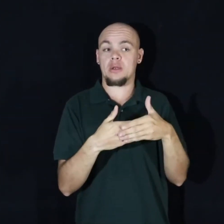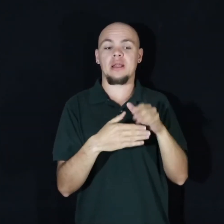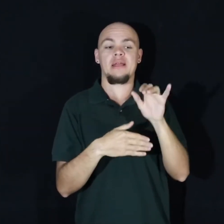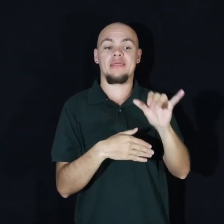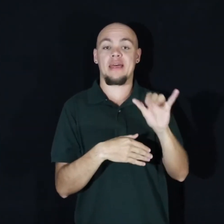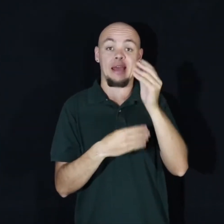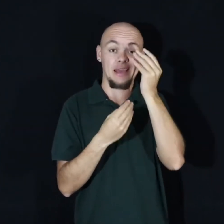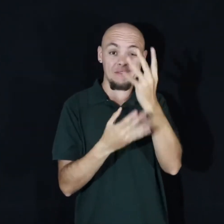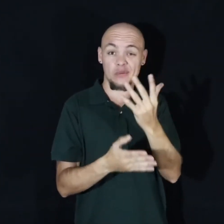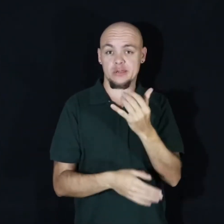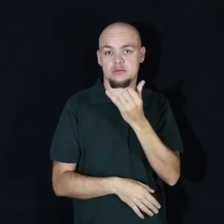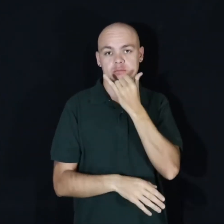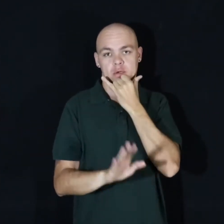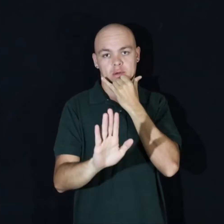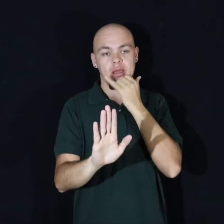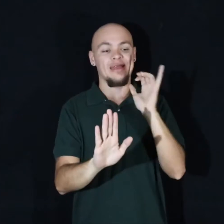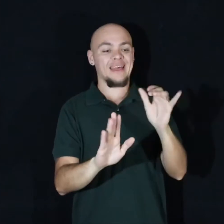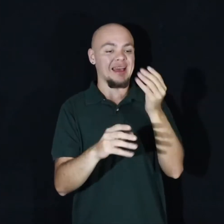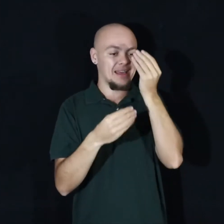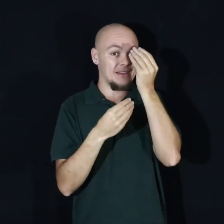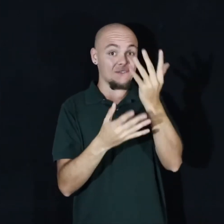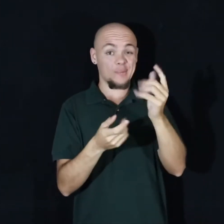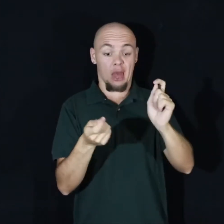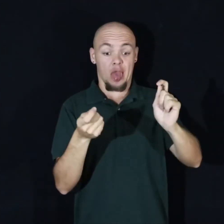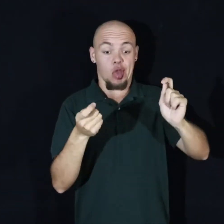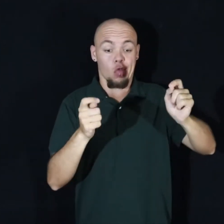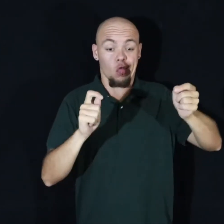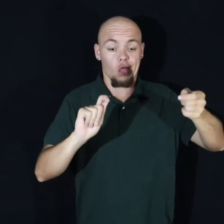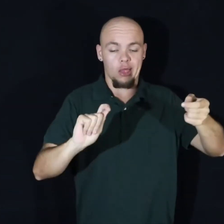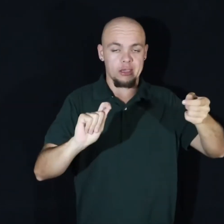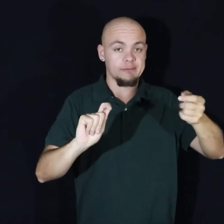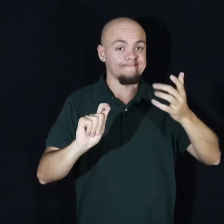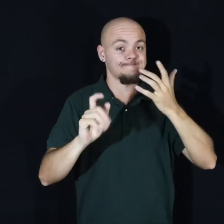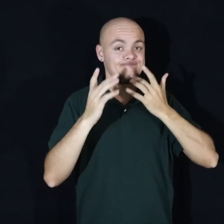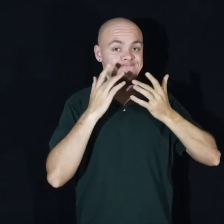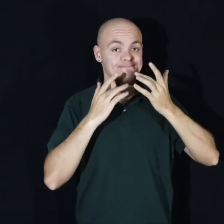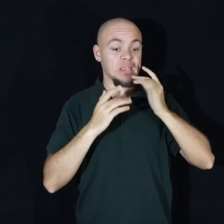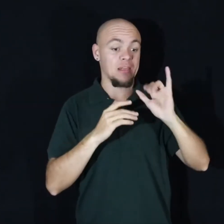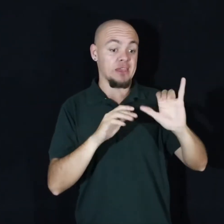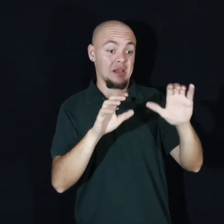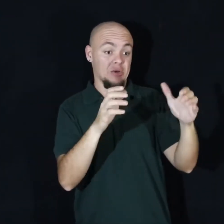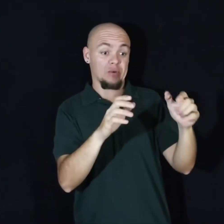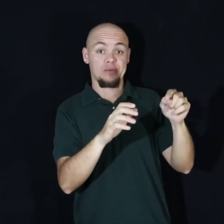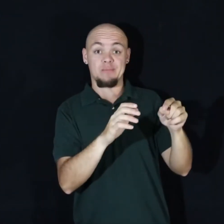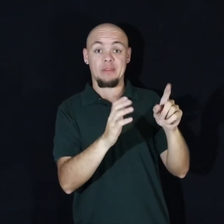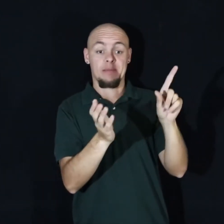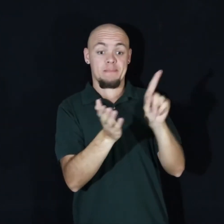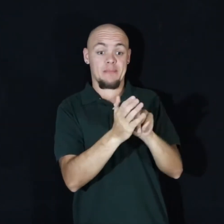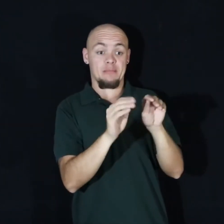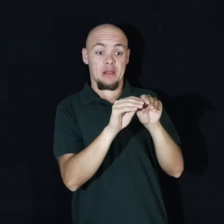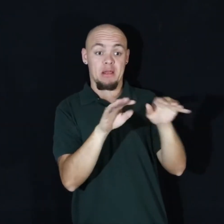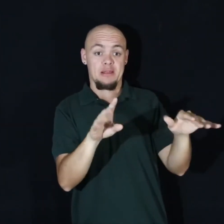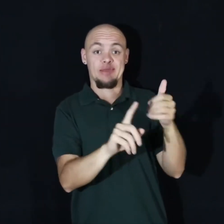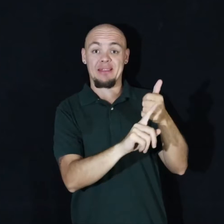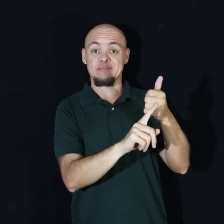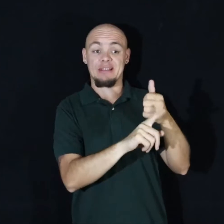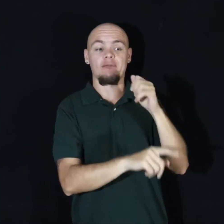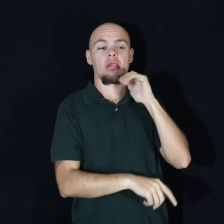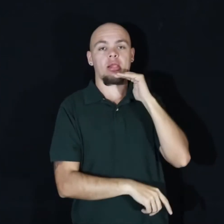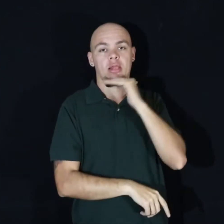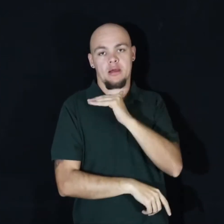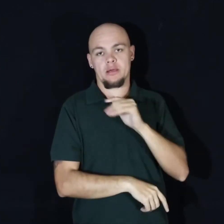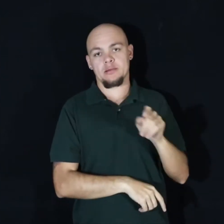And that, of course, is misinformation. That is distorted information. And unfortunately, I think the group that put out